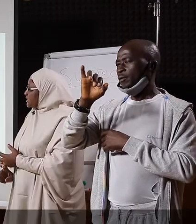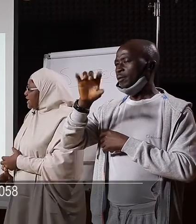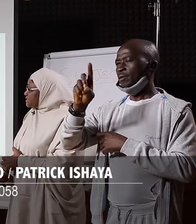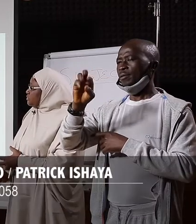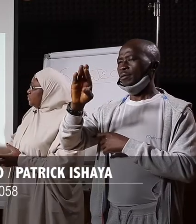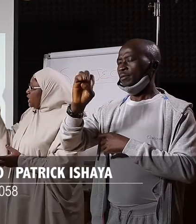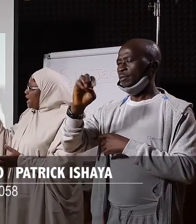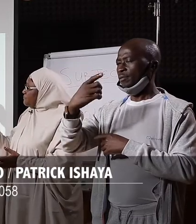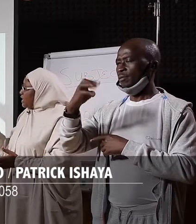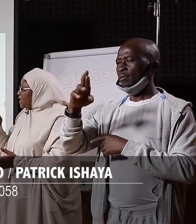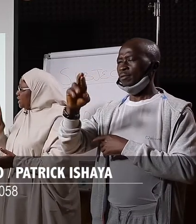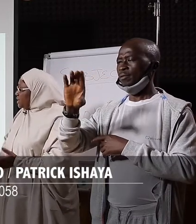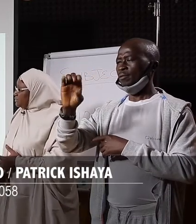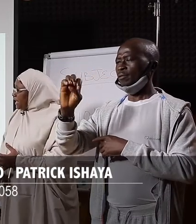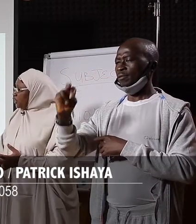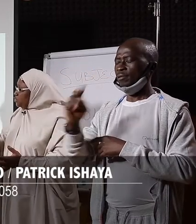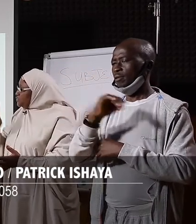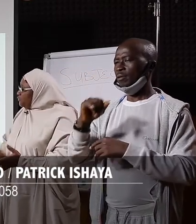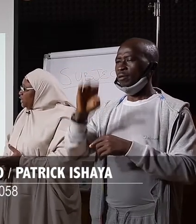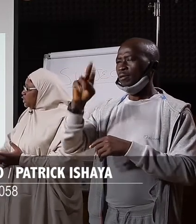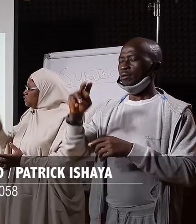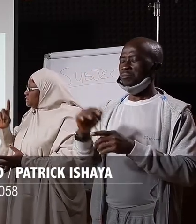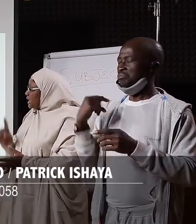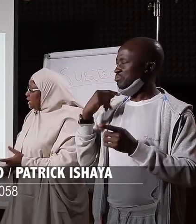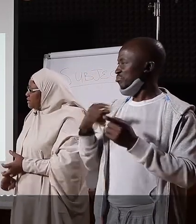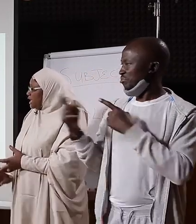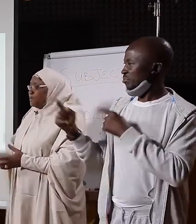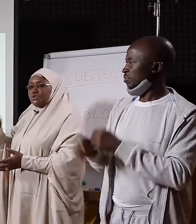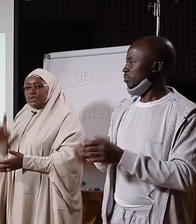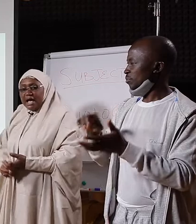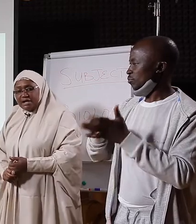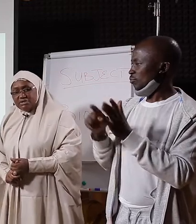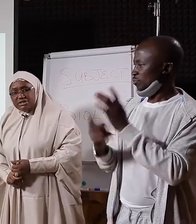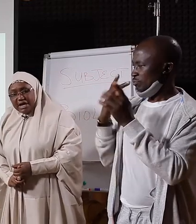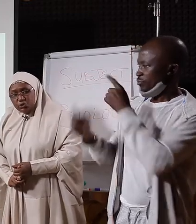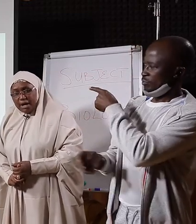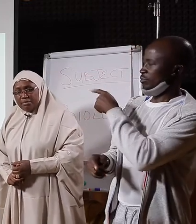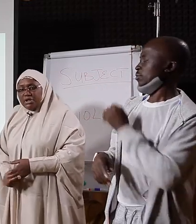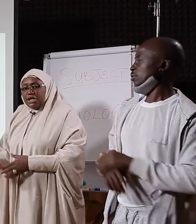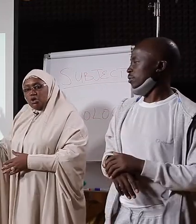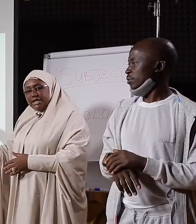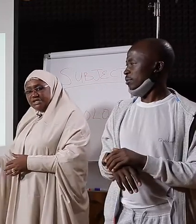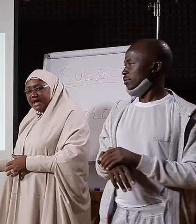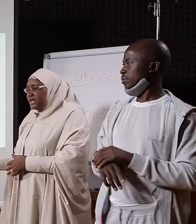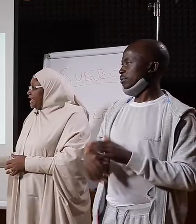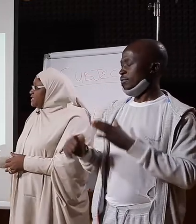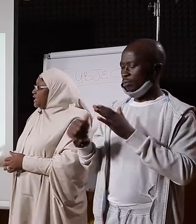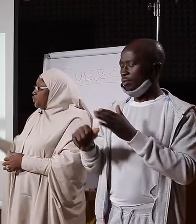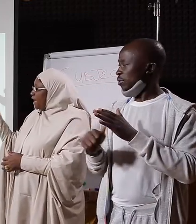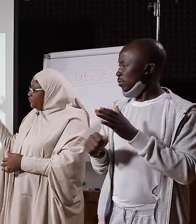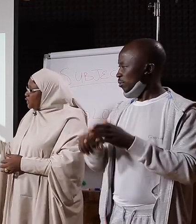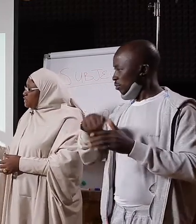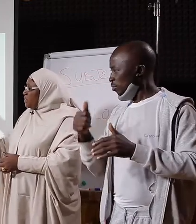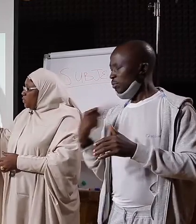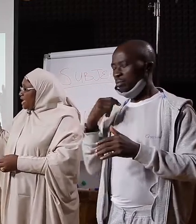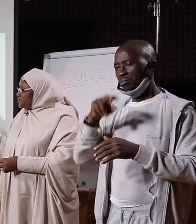Dry dehiscent, we have legumes, follicles, capsule, and schizocarp. Then under dry indehiscent,